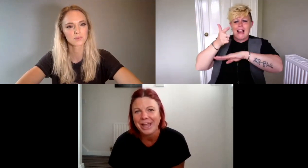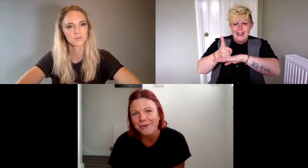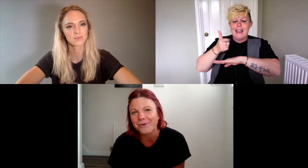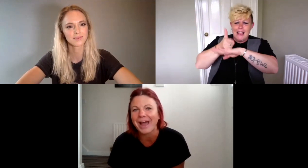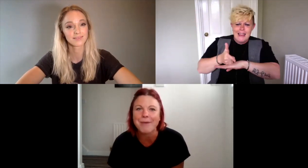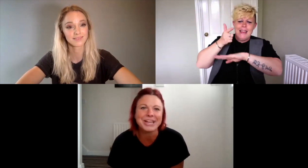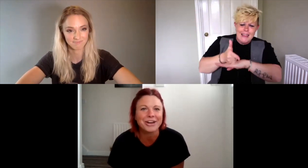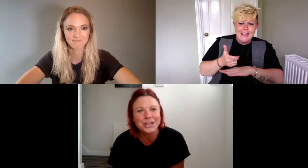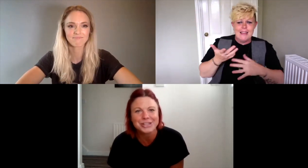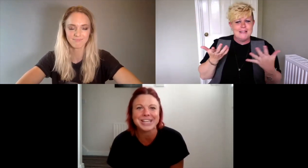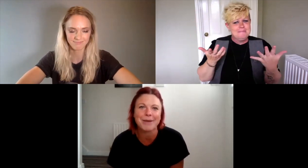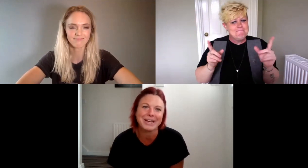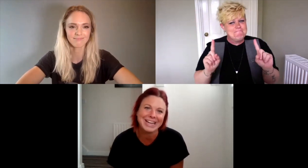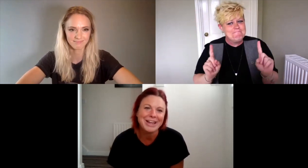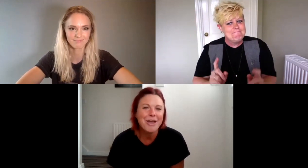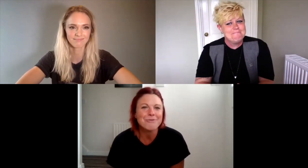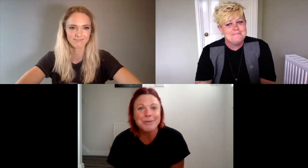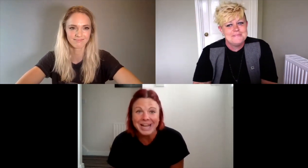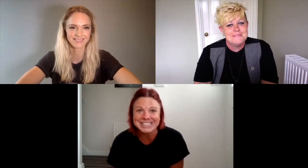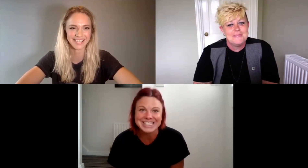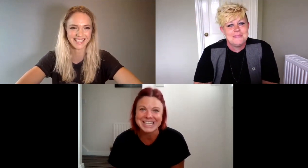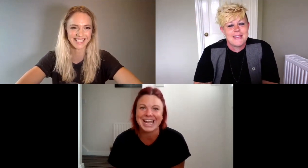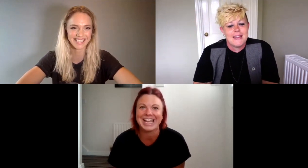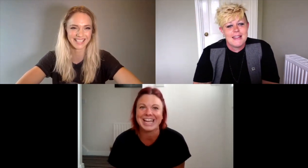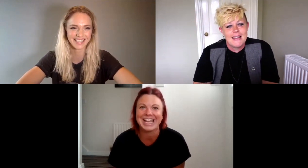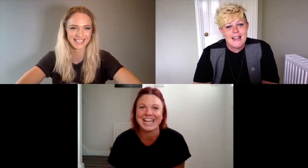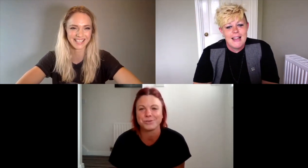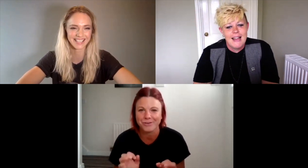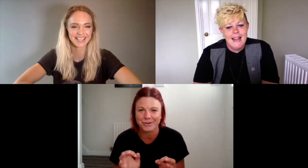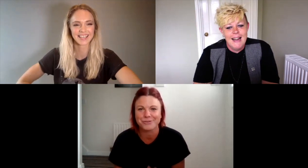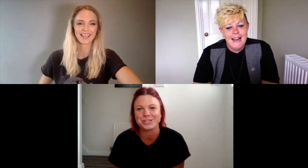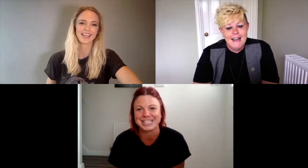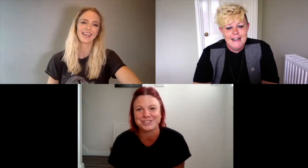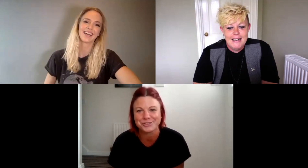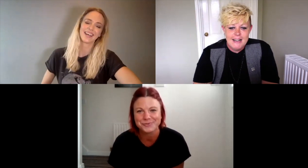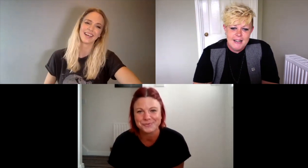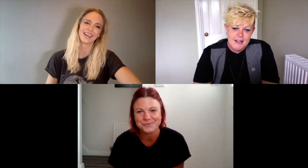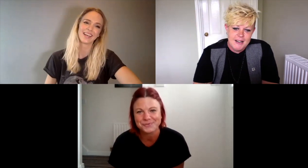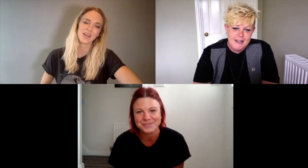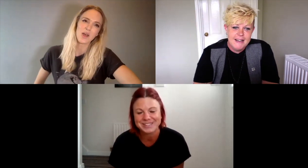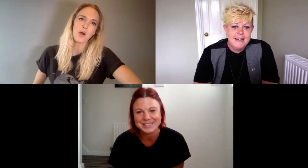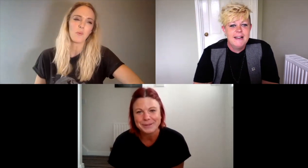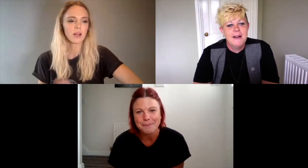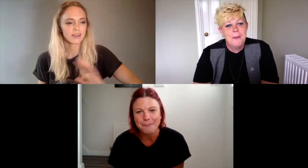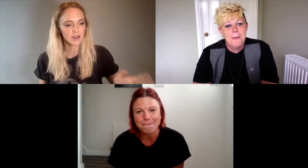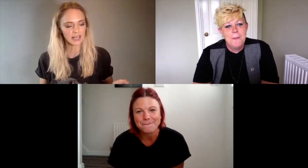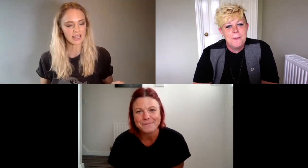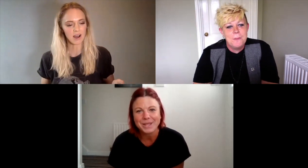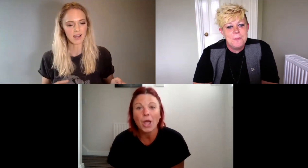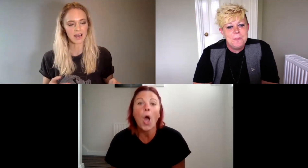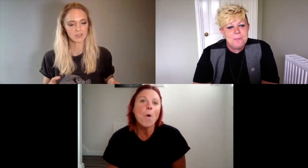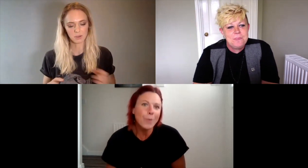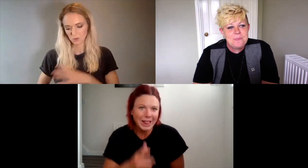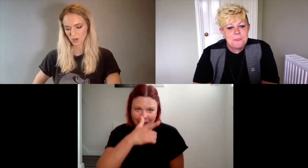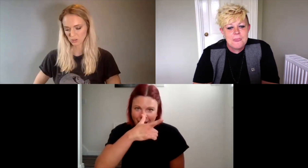mistakes or how many kind of cuts, how many replays did it take to get the actual final footage? Well, luckily